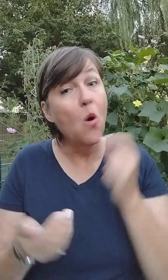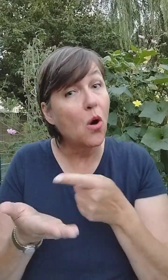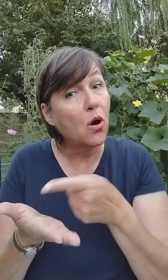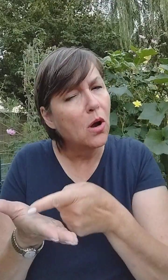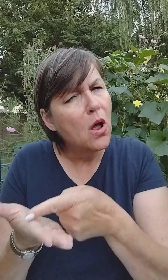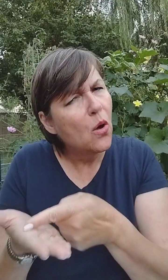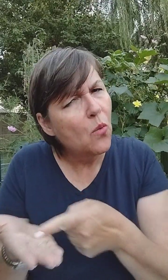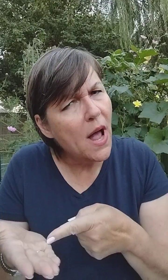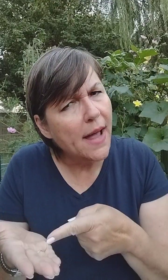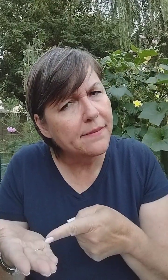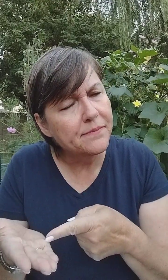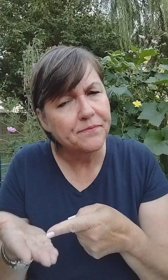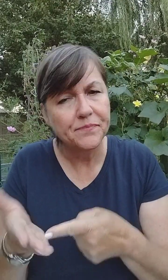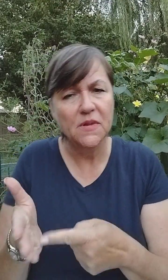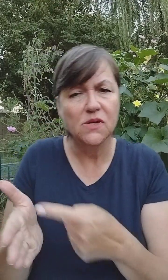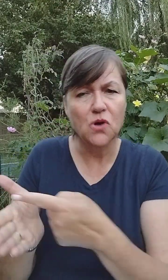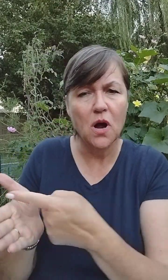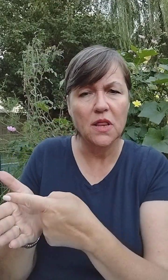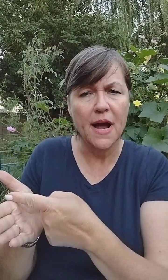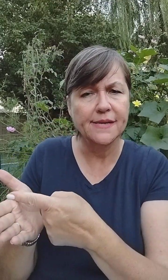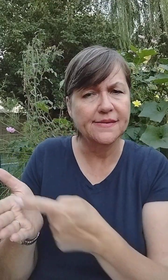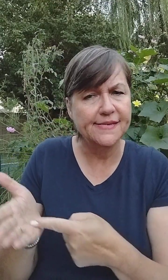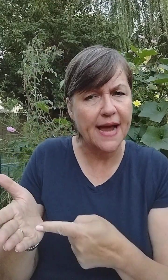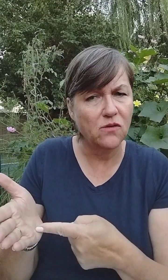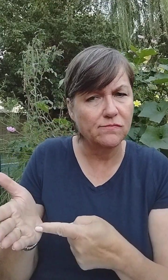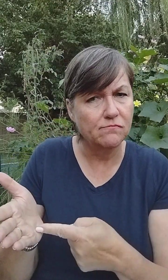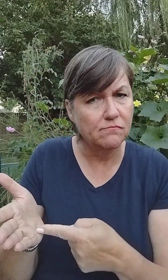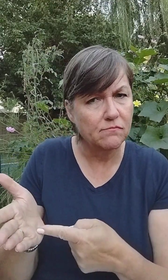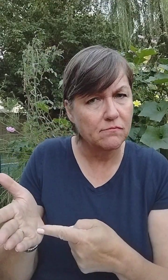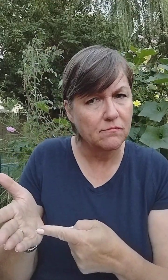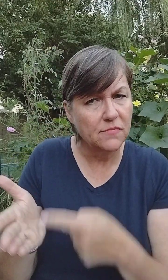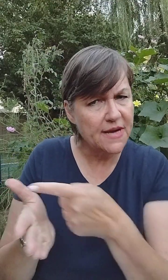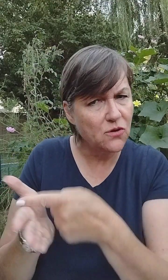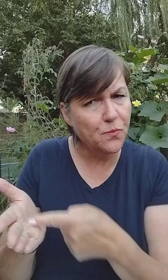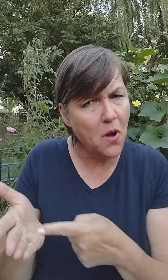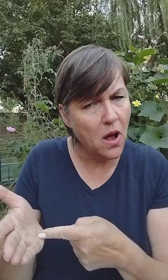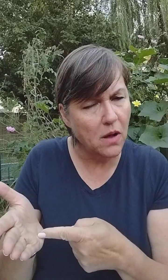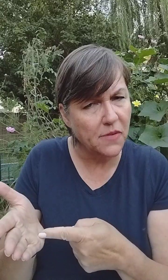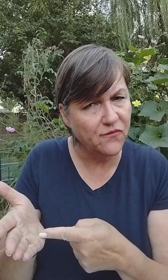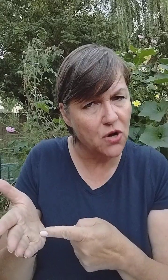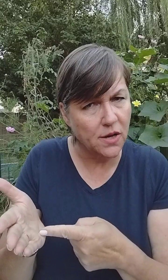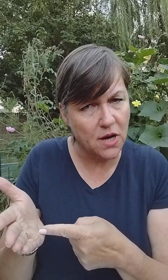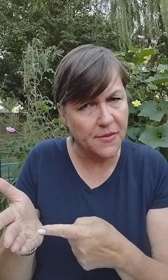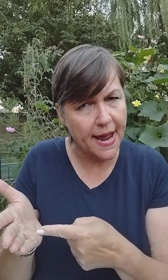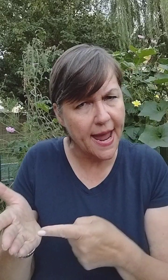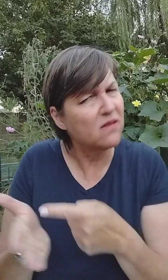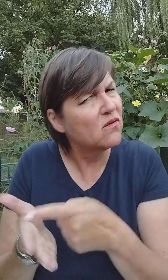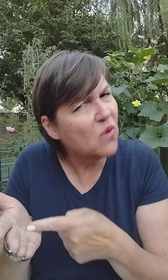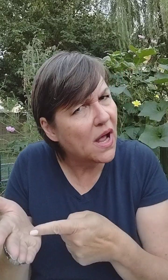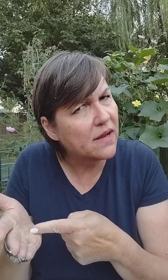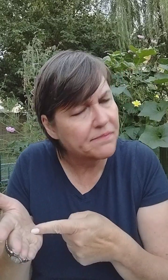Or what? Draw a line down your palm of your non-dominant hand. What?